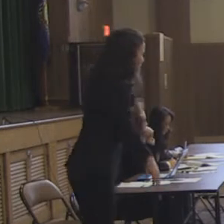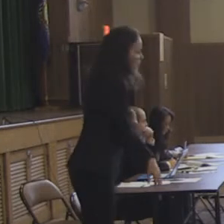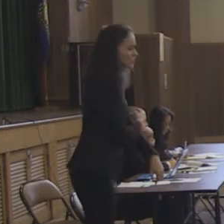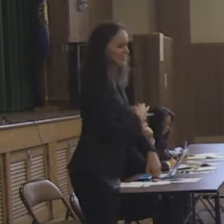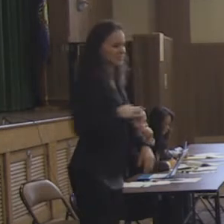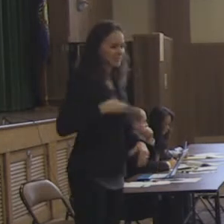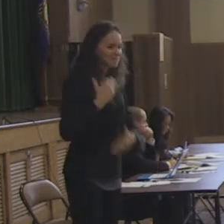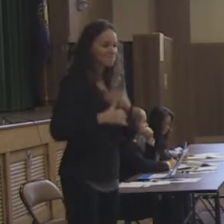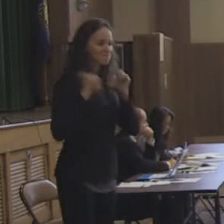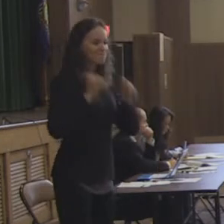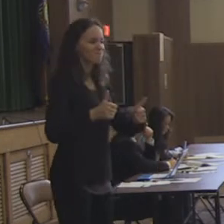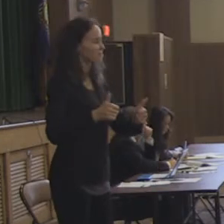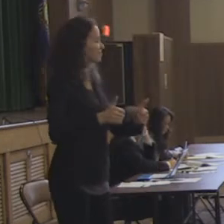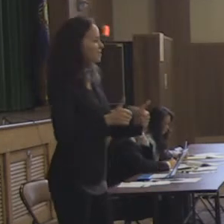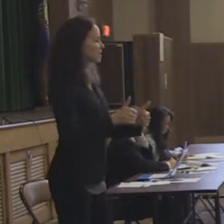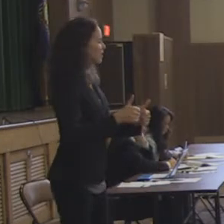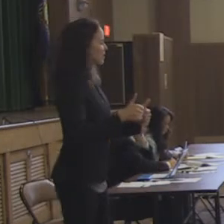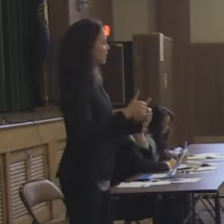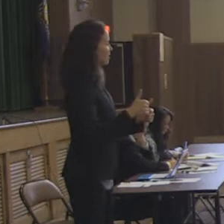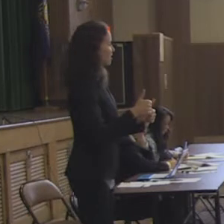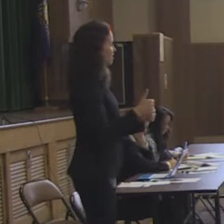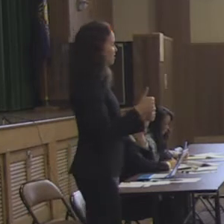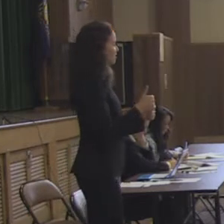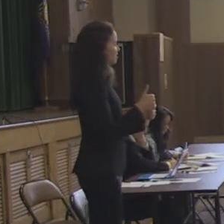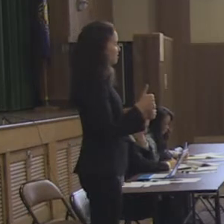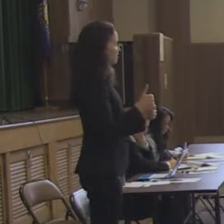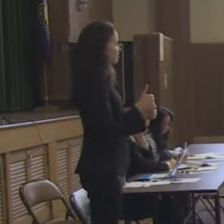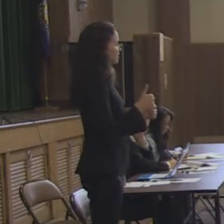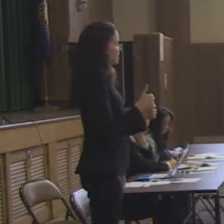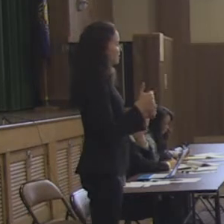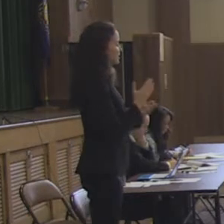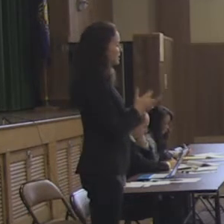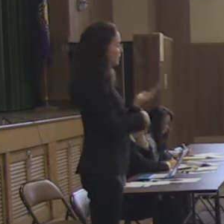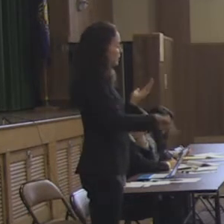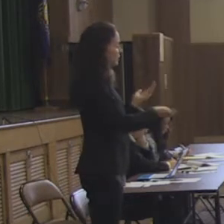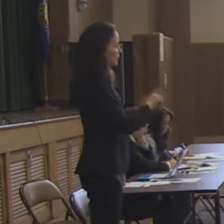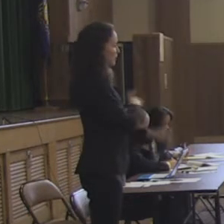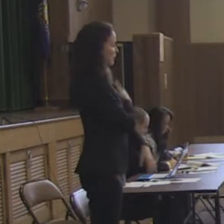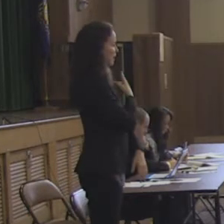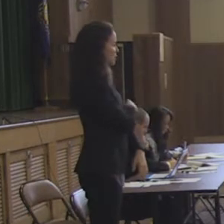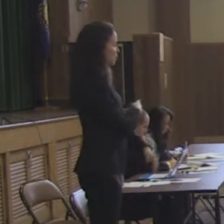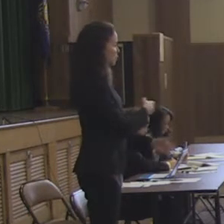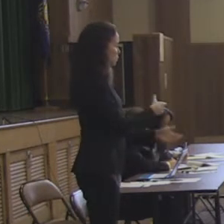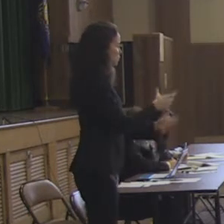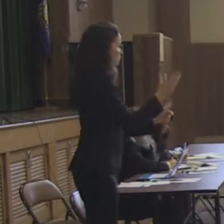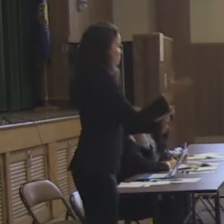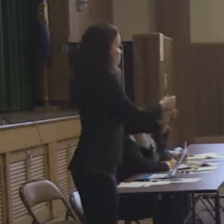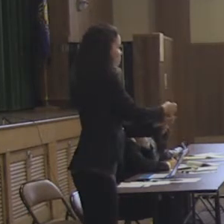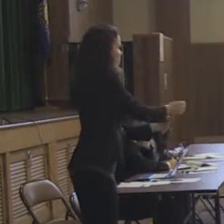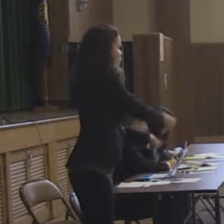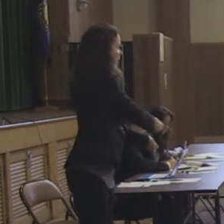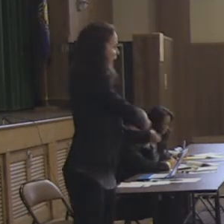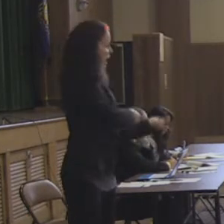was instead a kind of concern. Some of these patients were dragged